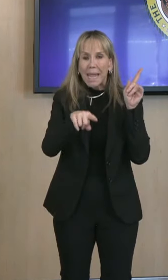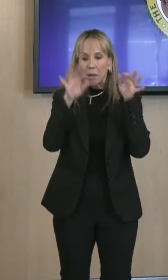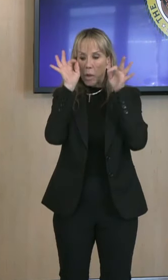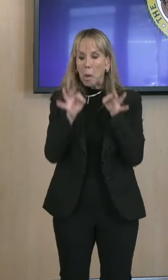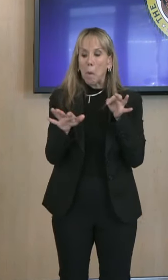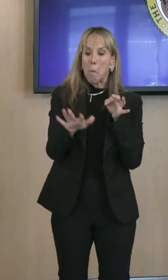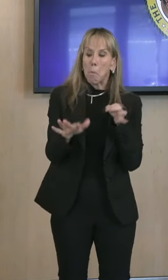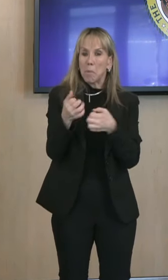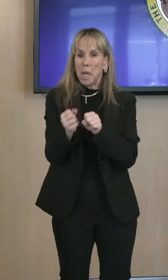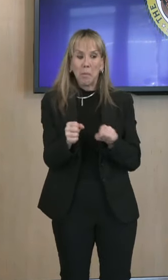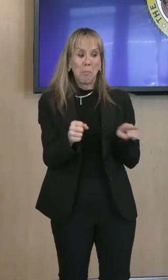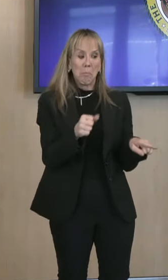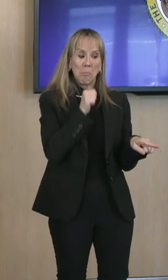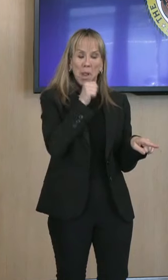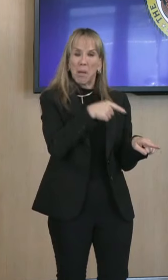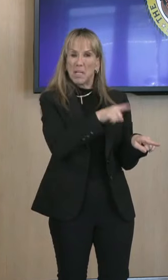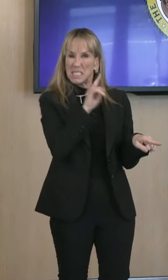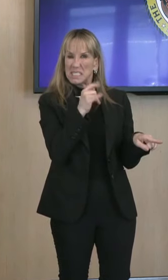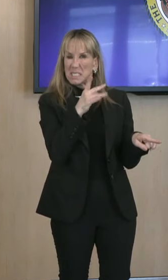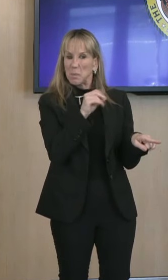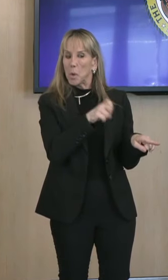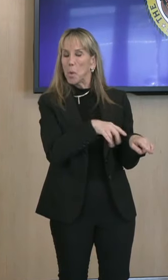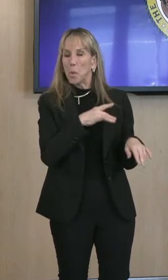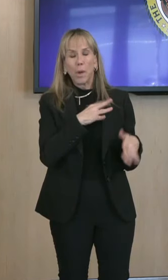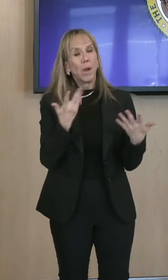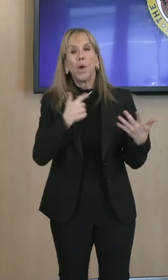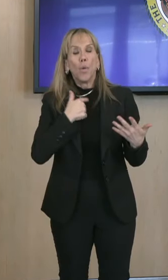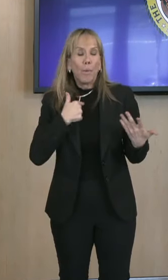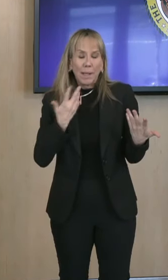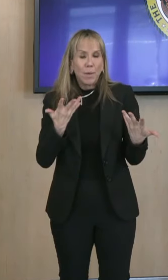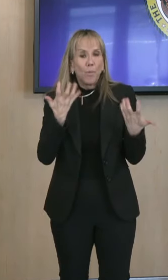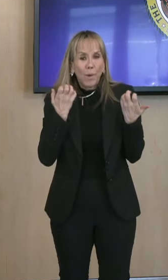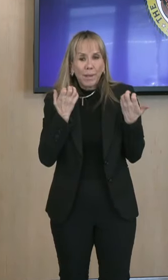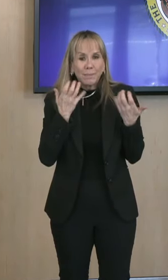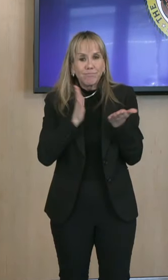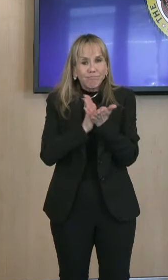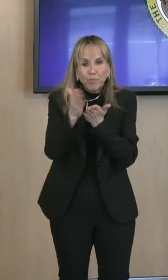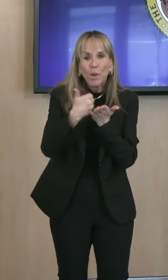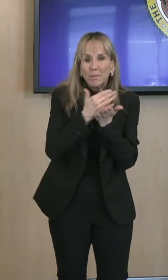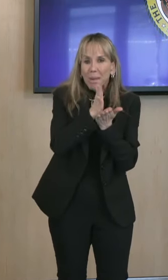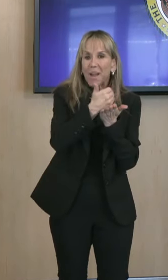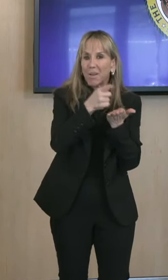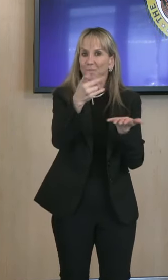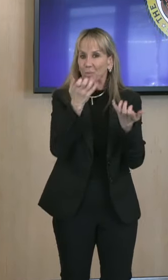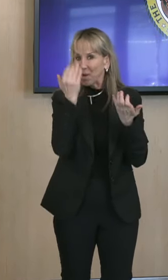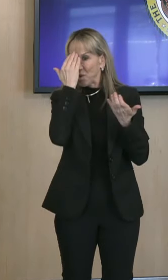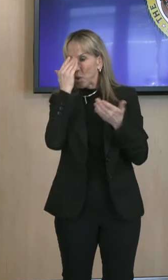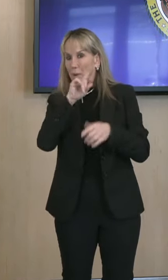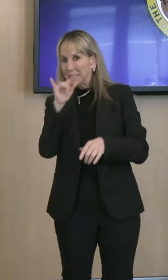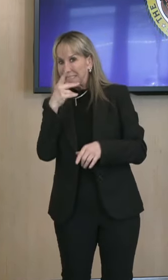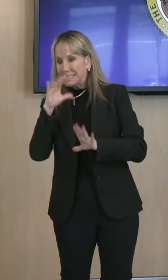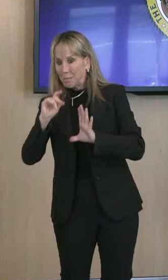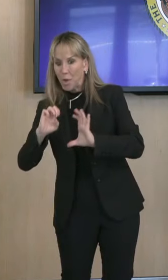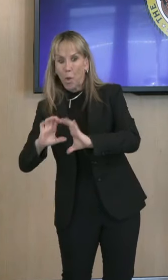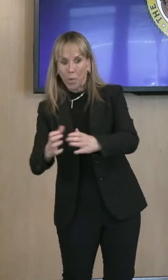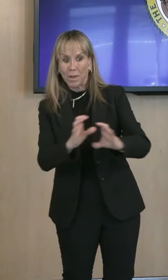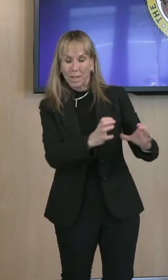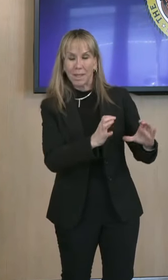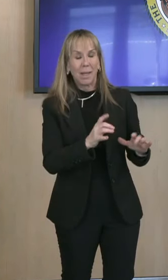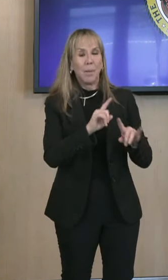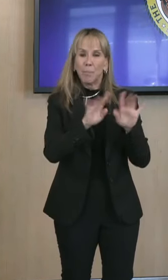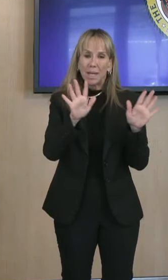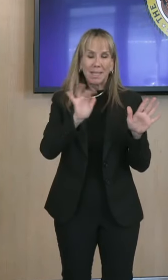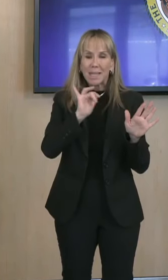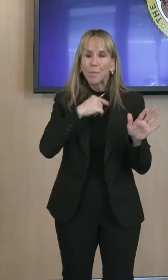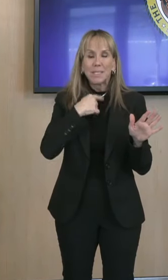conclusions from the zip code data. We were happy to share it out of an effort of being transparent, but as we stated yesterday, I would not try to